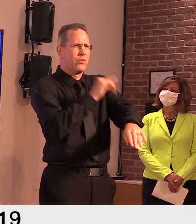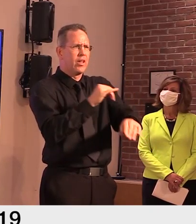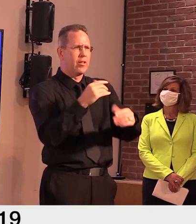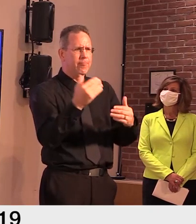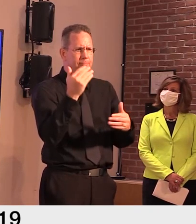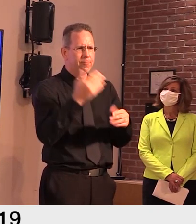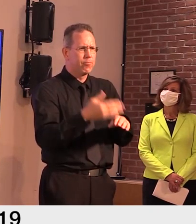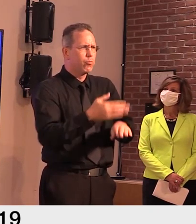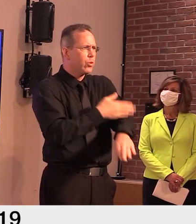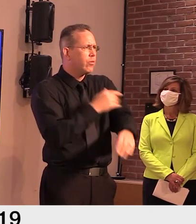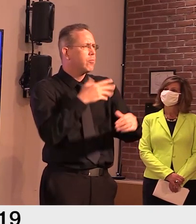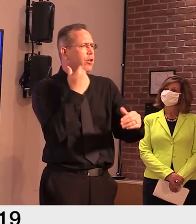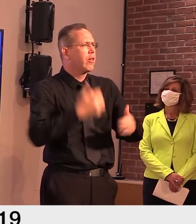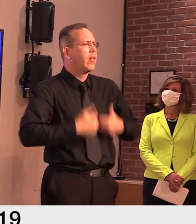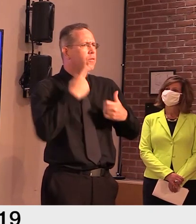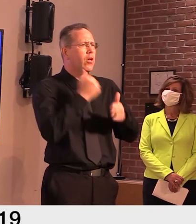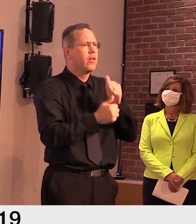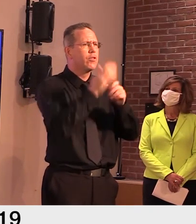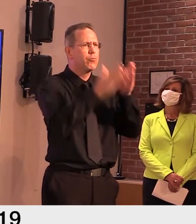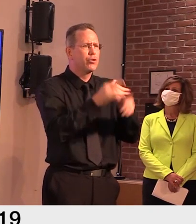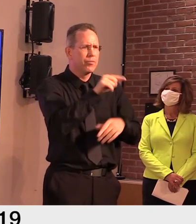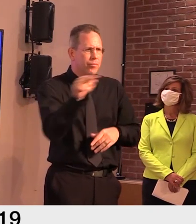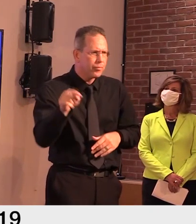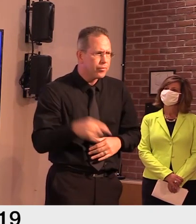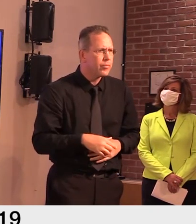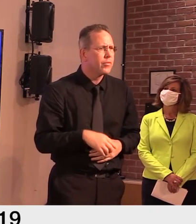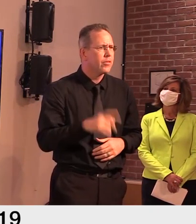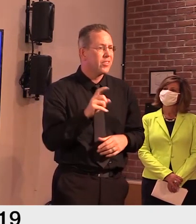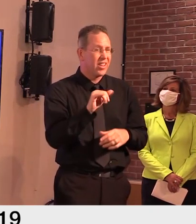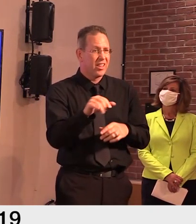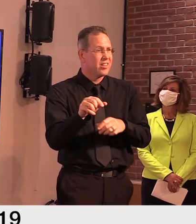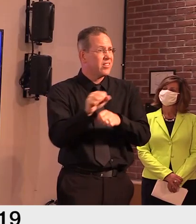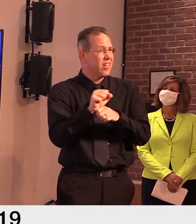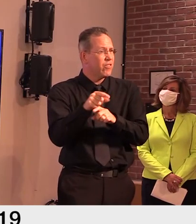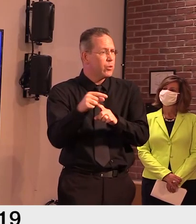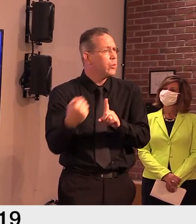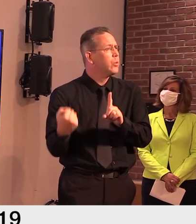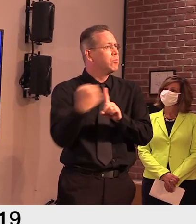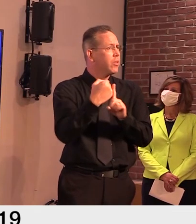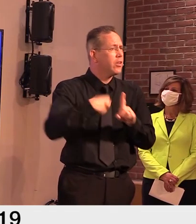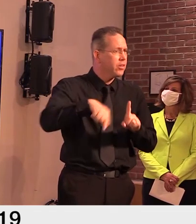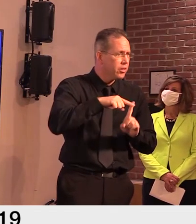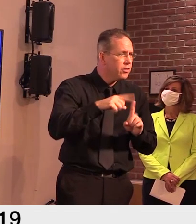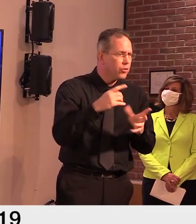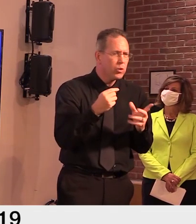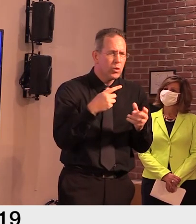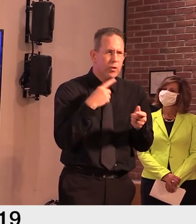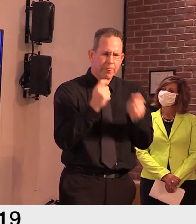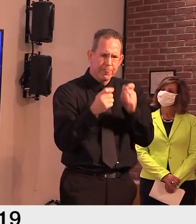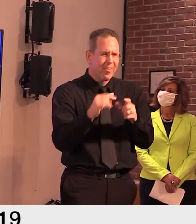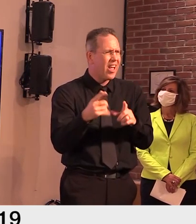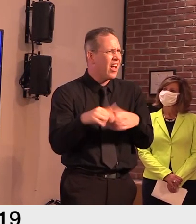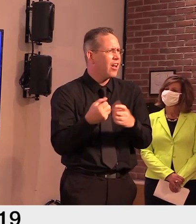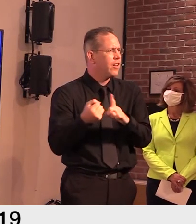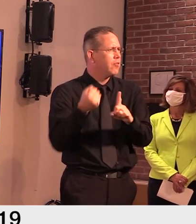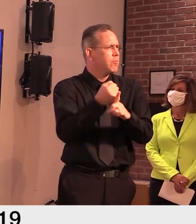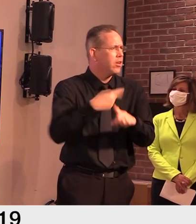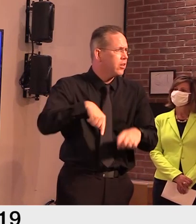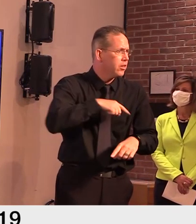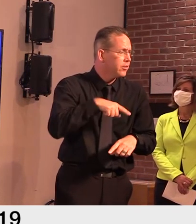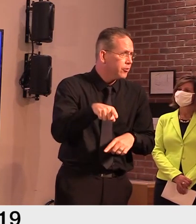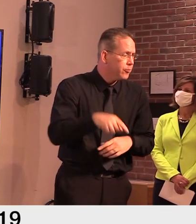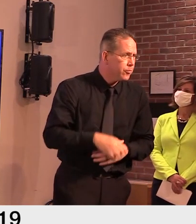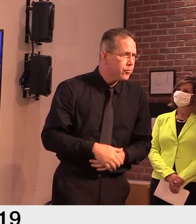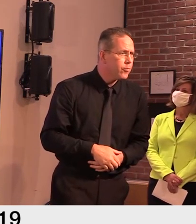richness, we are still compelled to and responsible to act to advance equity and to reduce